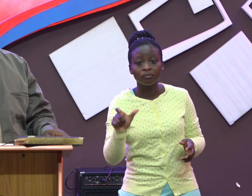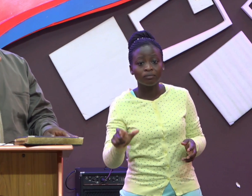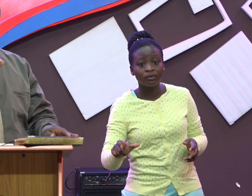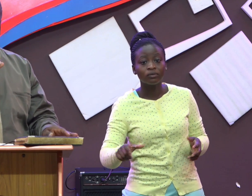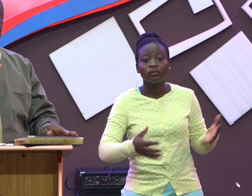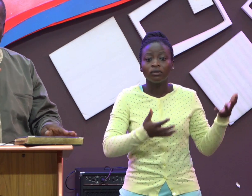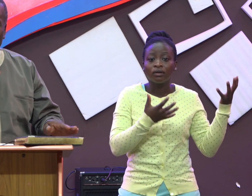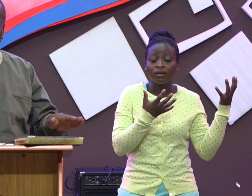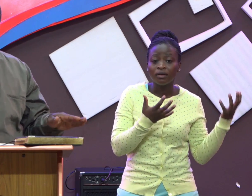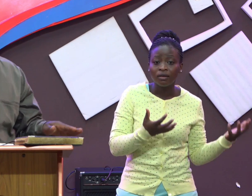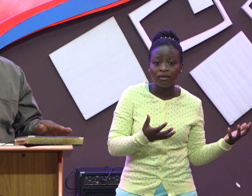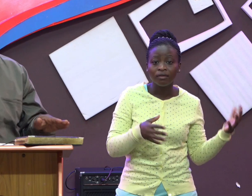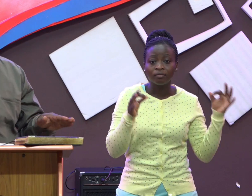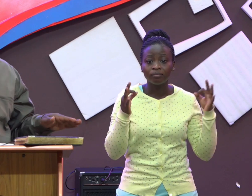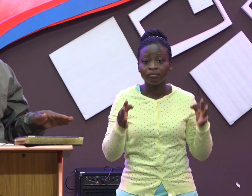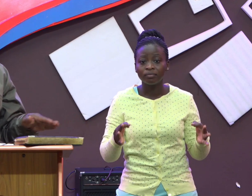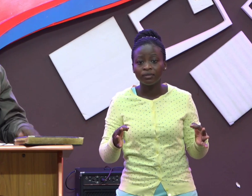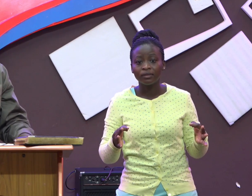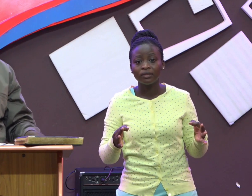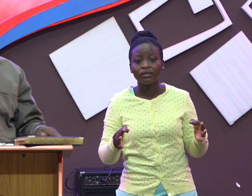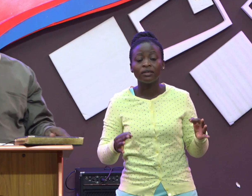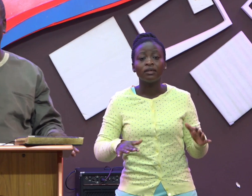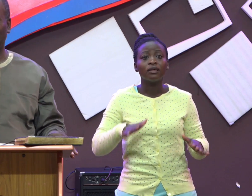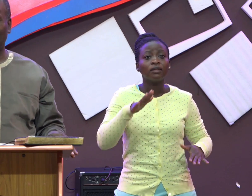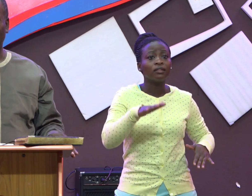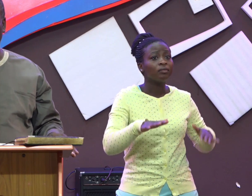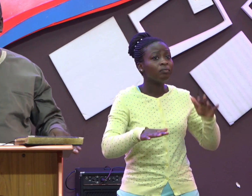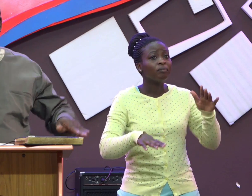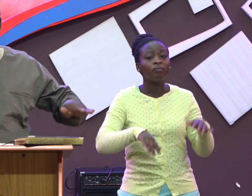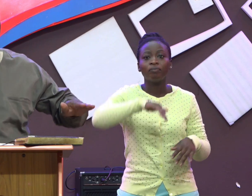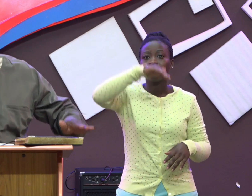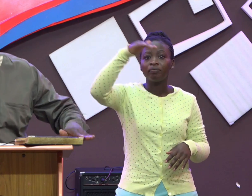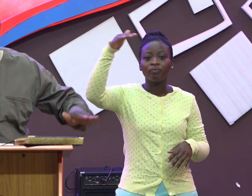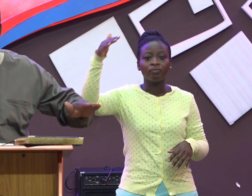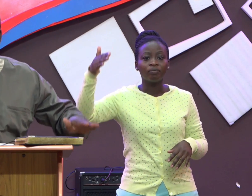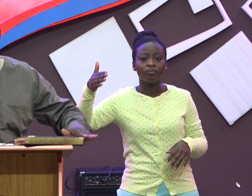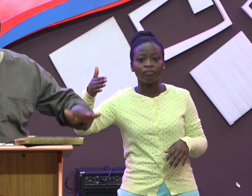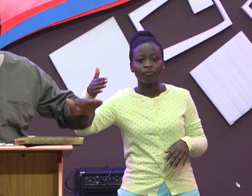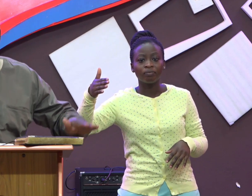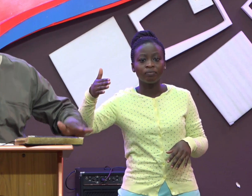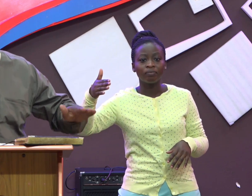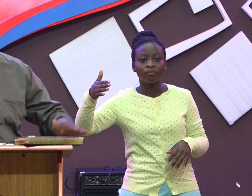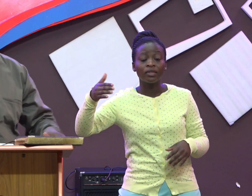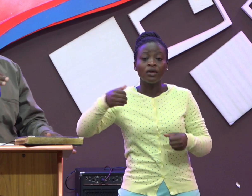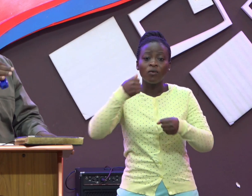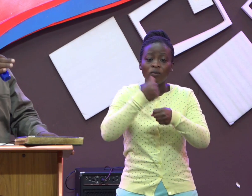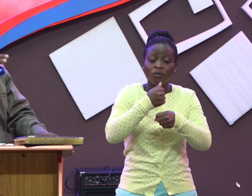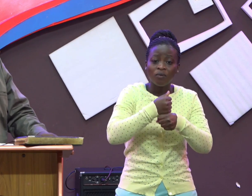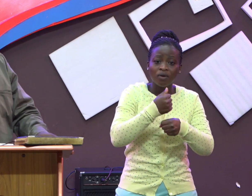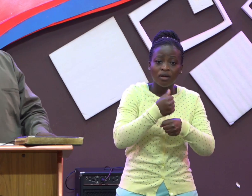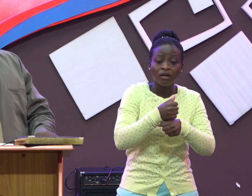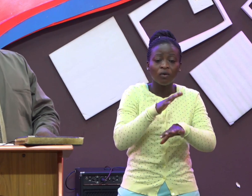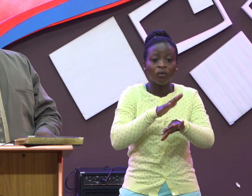things. Na yambuke ensozi nga Dalivance. Then they climb up the mountains and then they come down. Na kola pressure publikasera. And